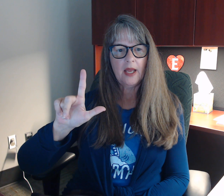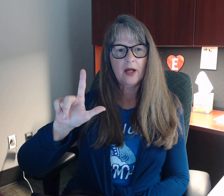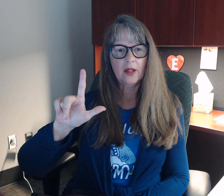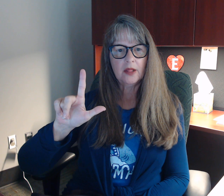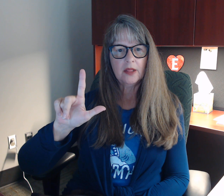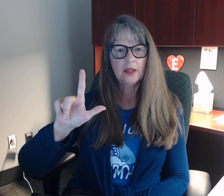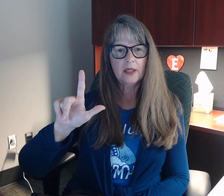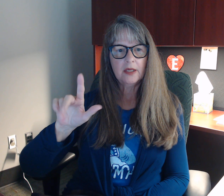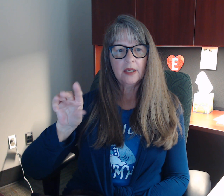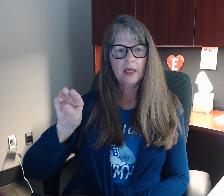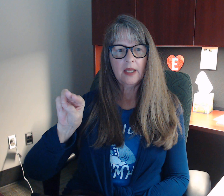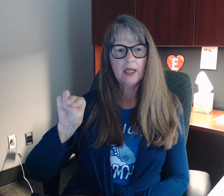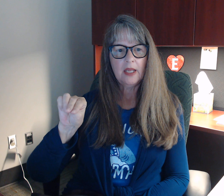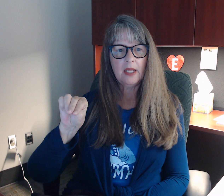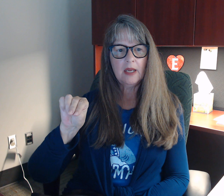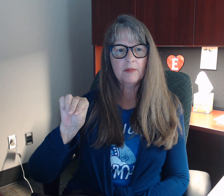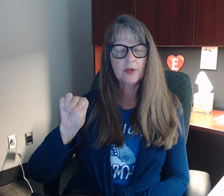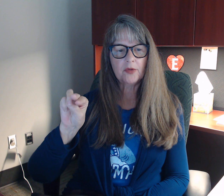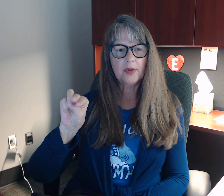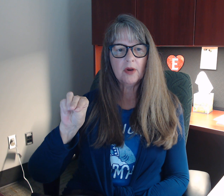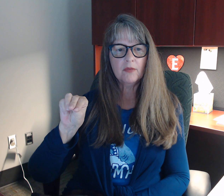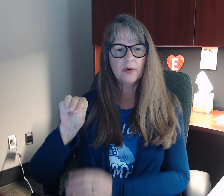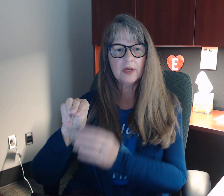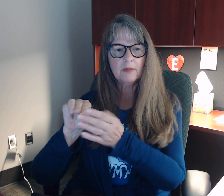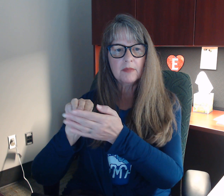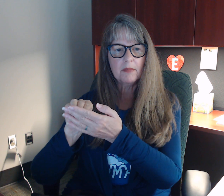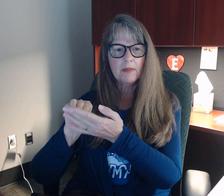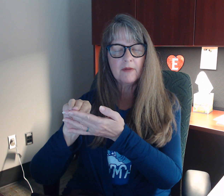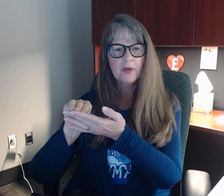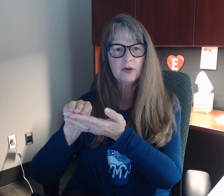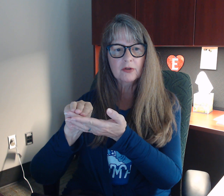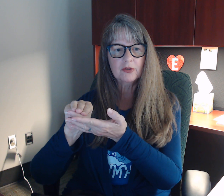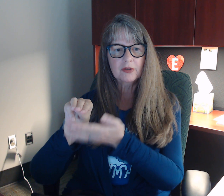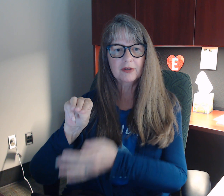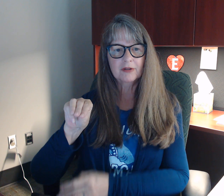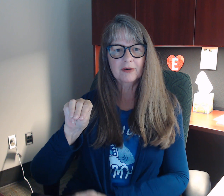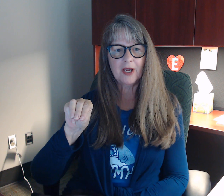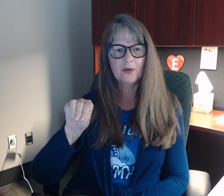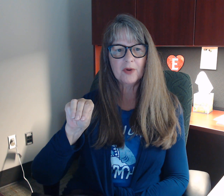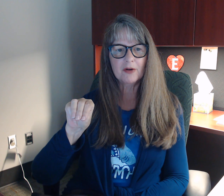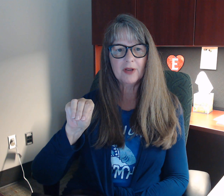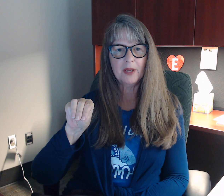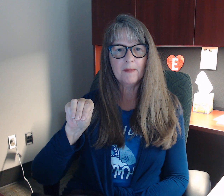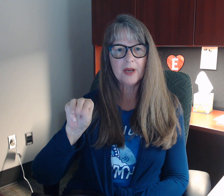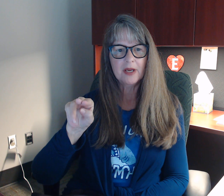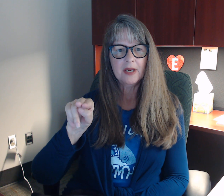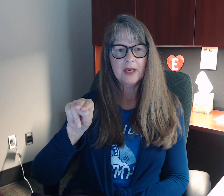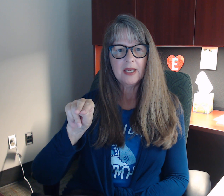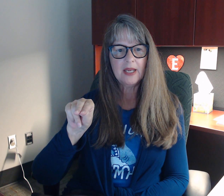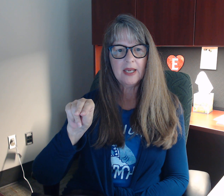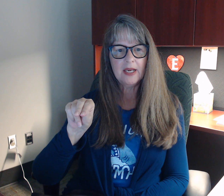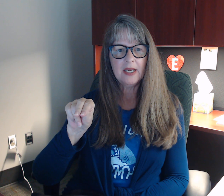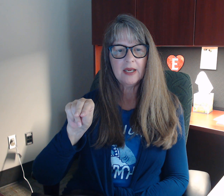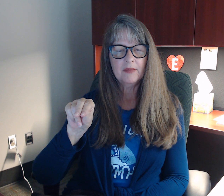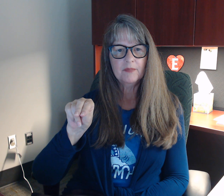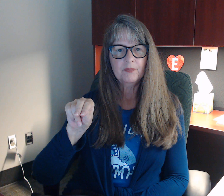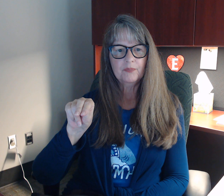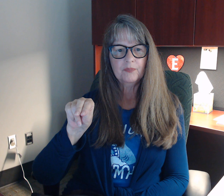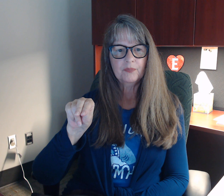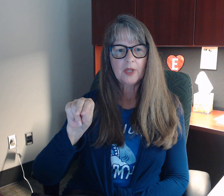L, M, the 3 over it. Remember, my fingers kind of weird. M, N. You don't